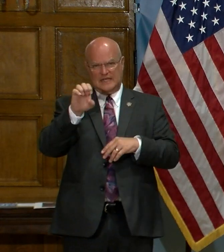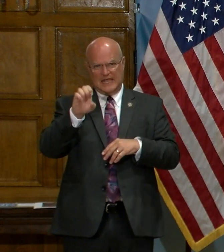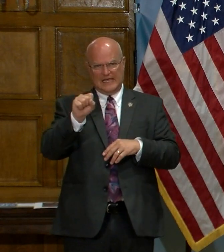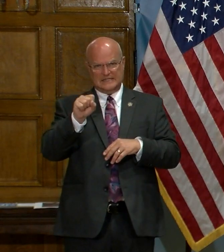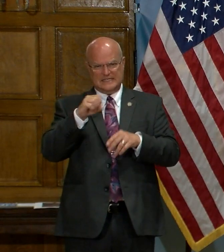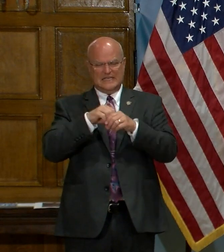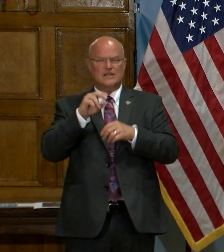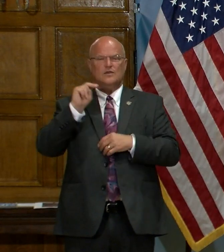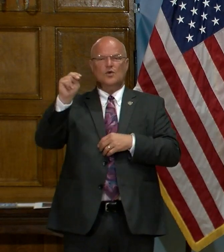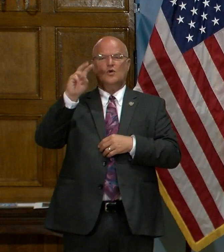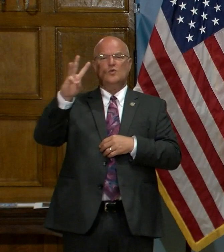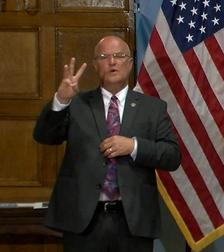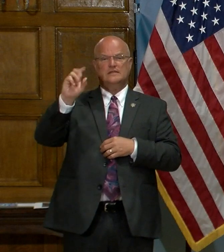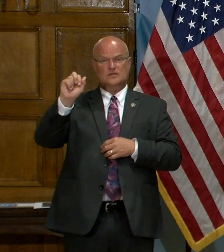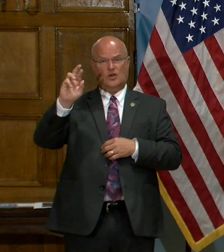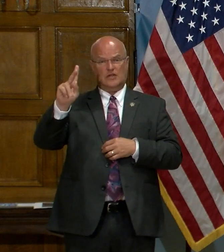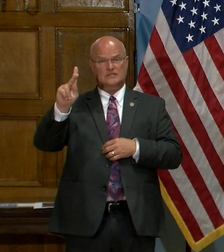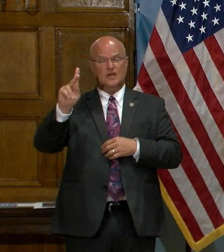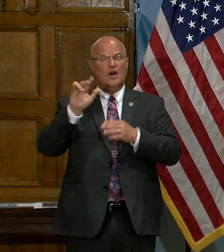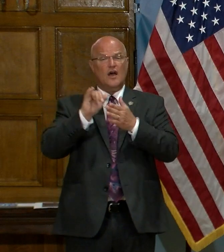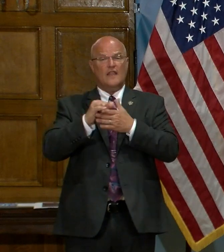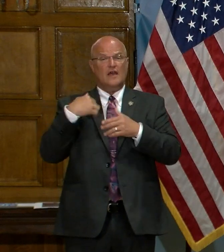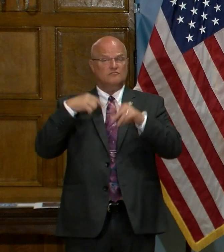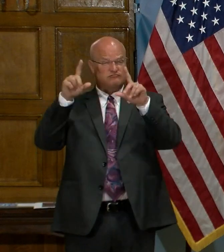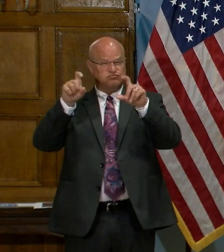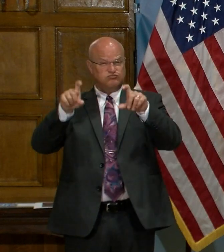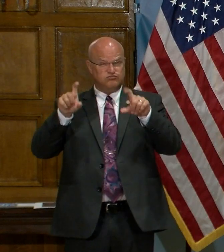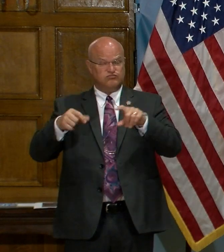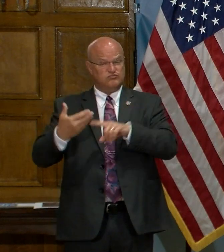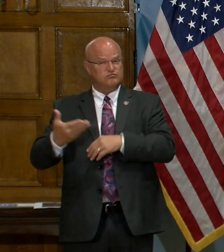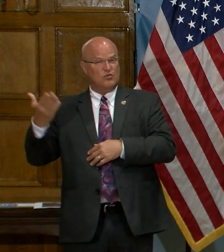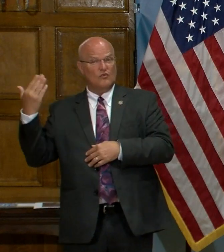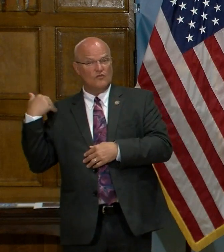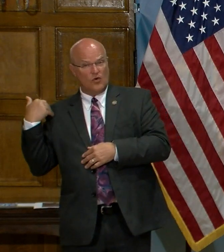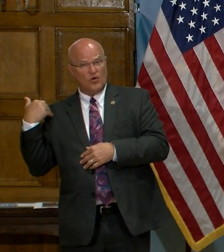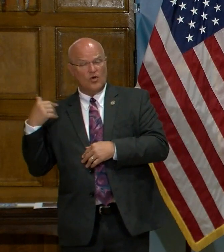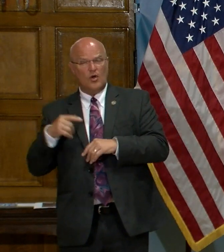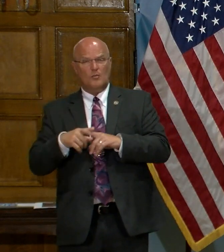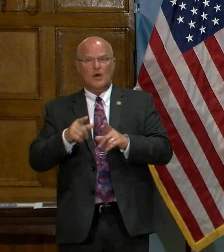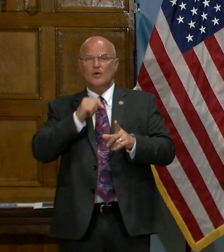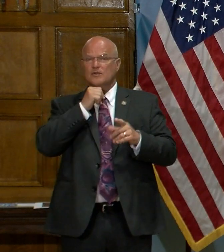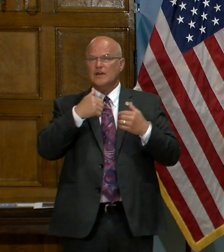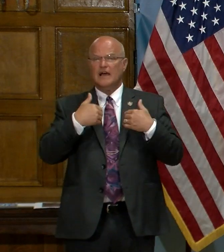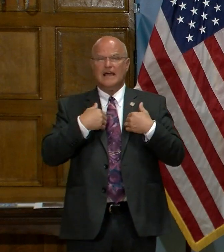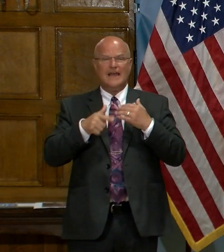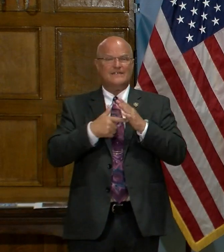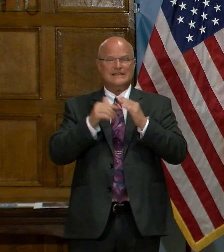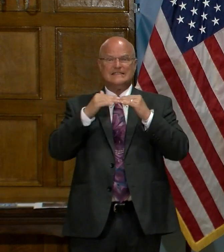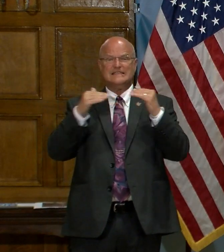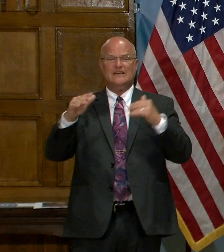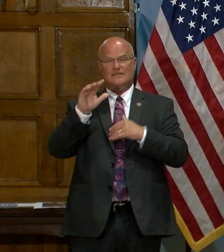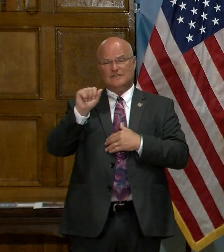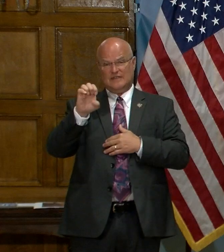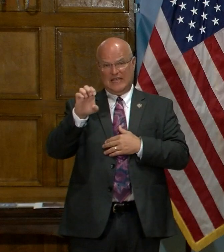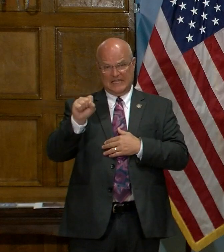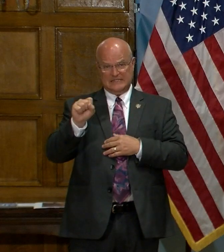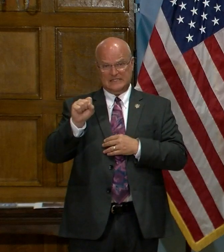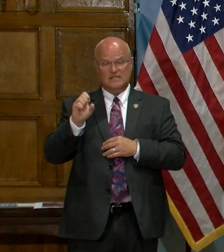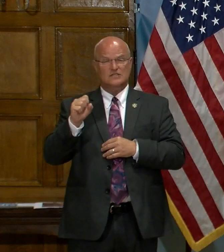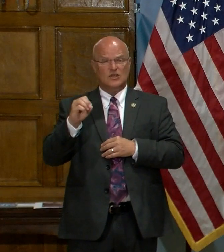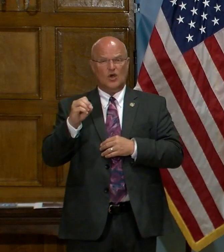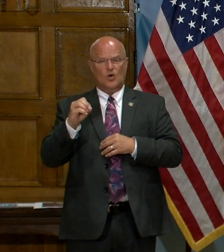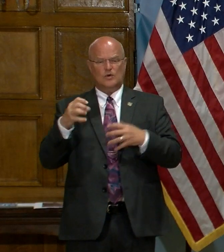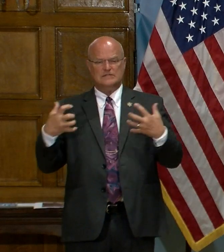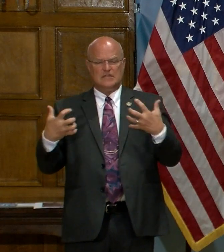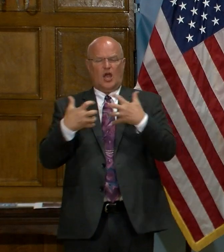cases just in Northwest Arkansas that we've tested before up there, but we did not have this level of cases. And so it's